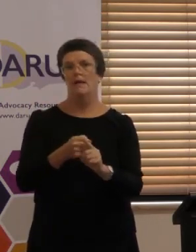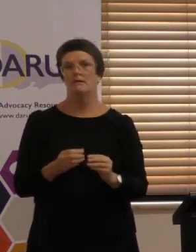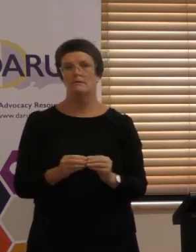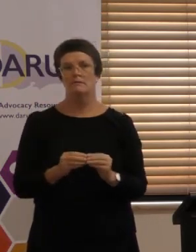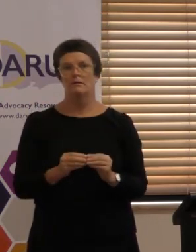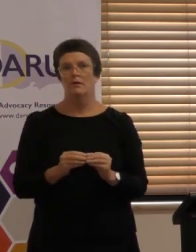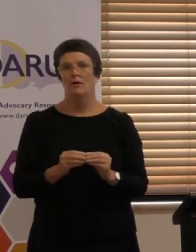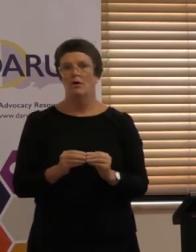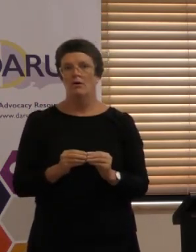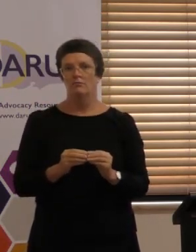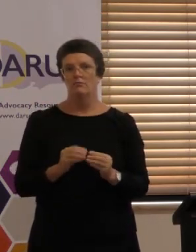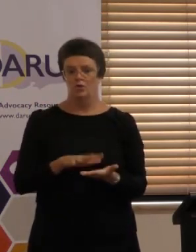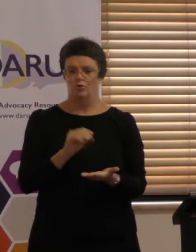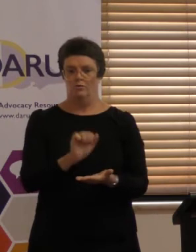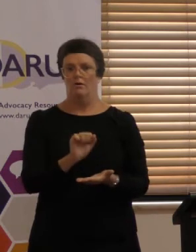students are at school.